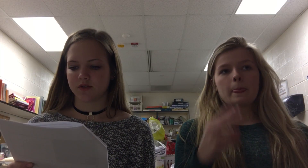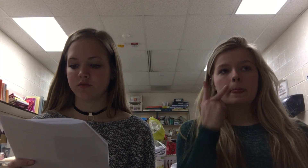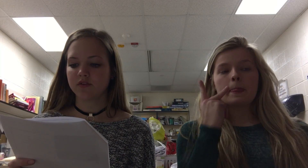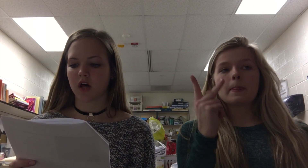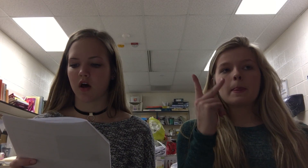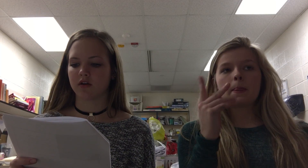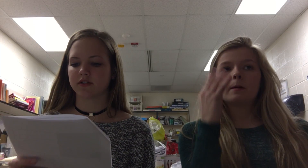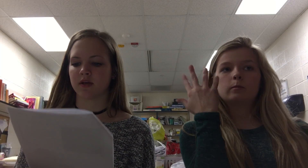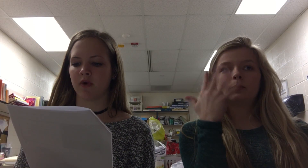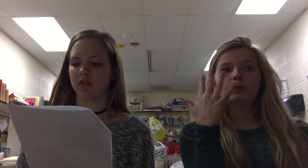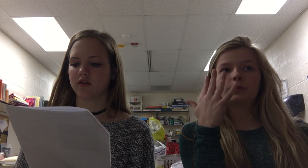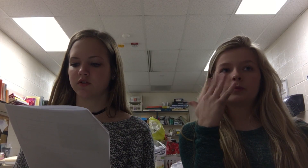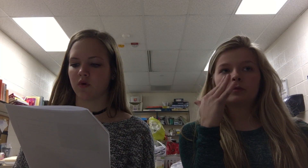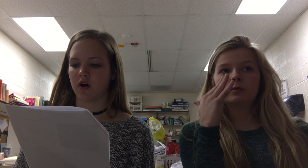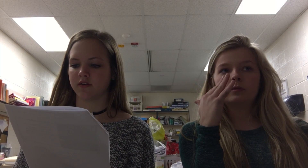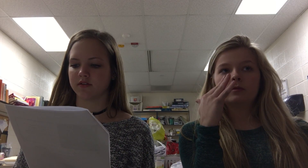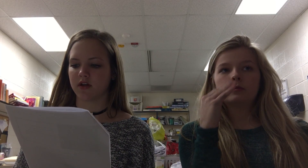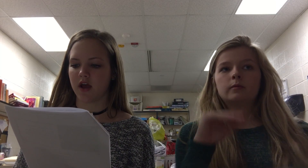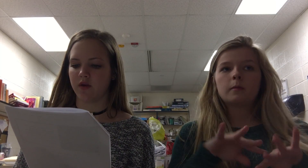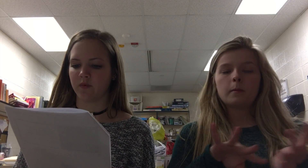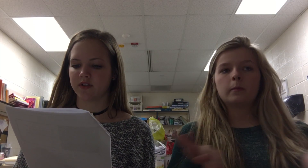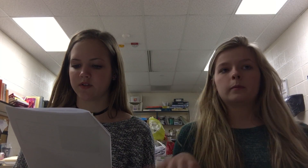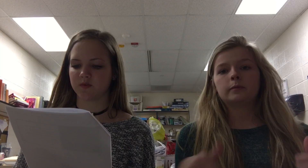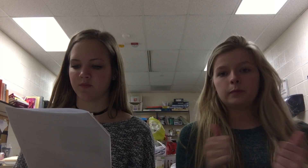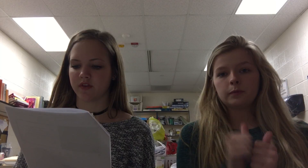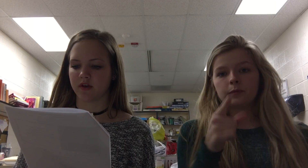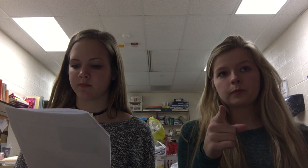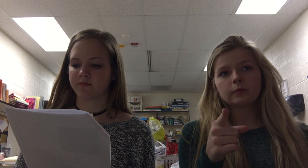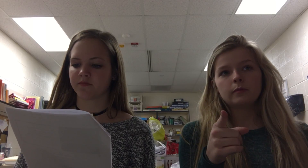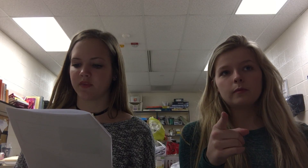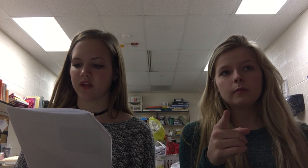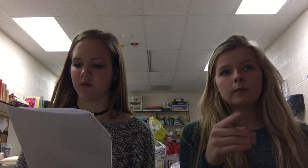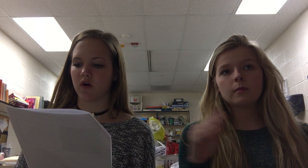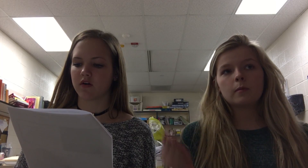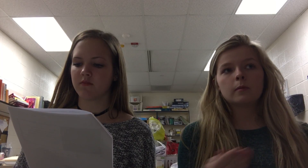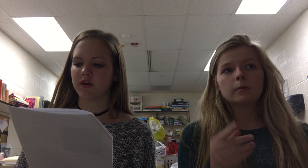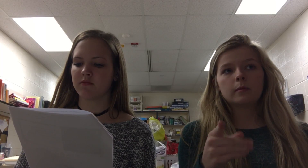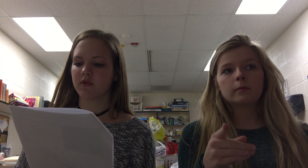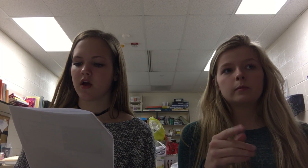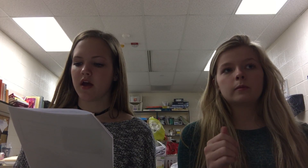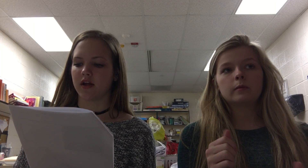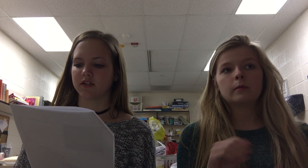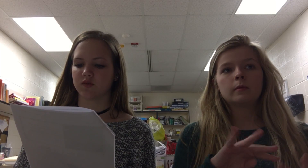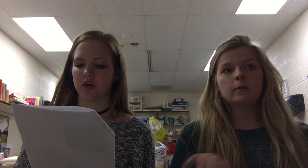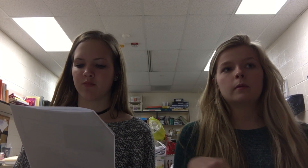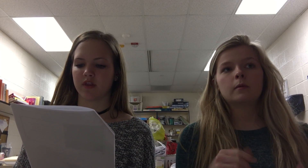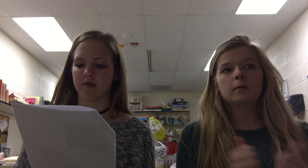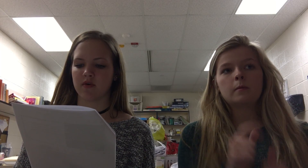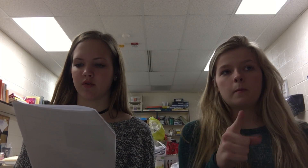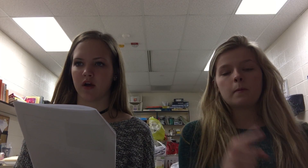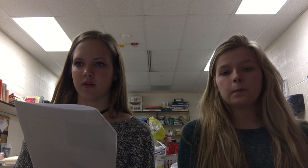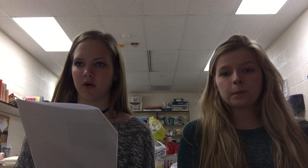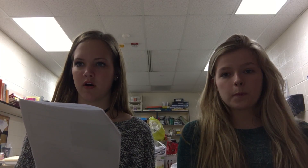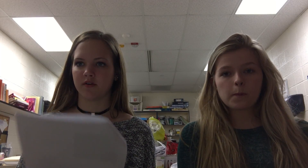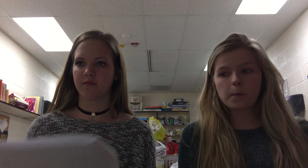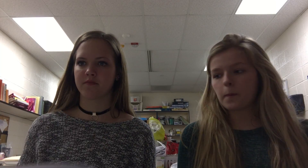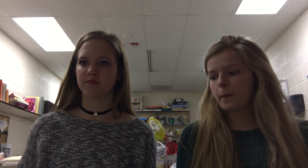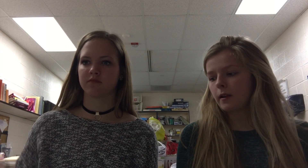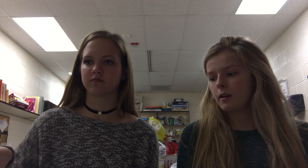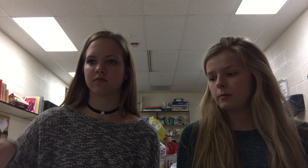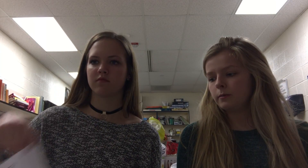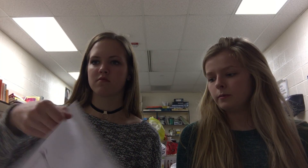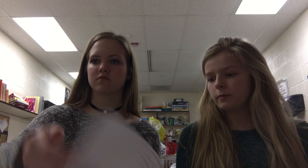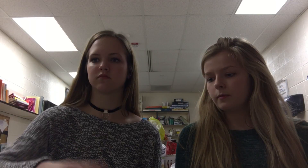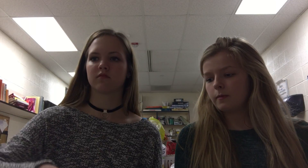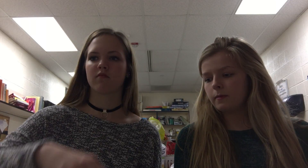He soon saw some other swans and went to swim with them. They welcomed him and swam with him around the pond.